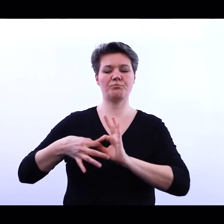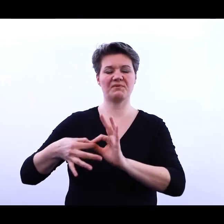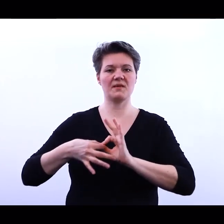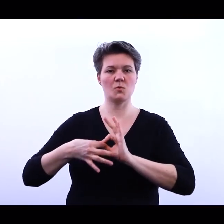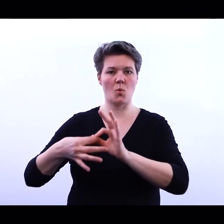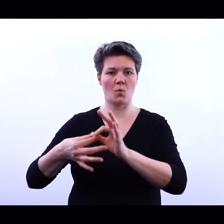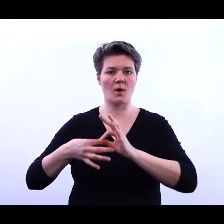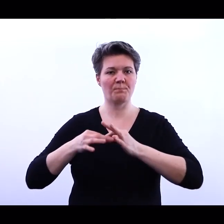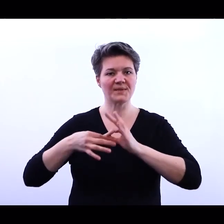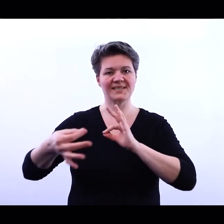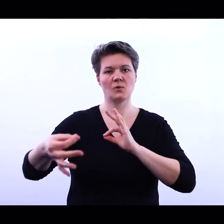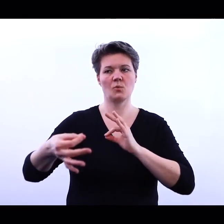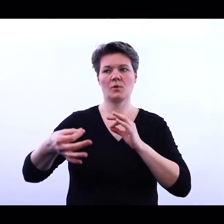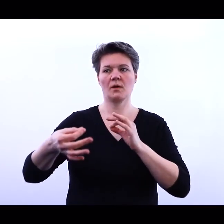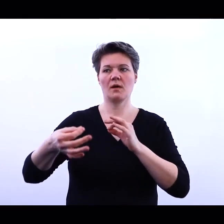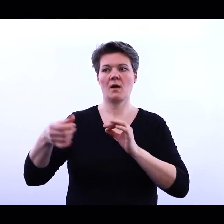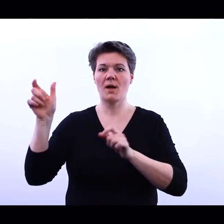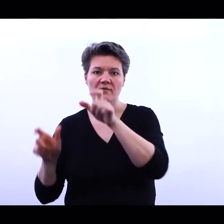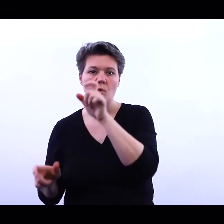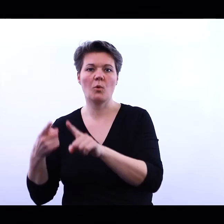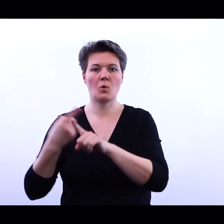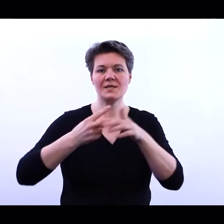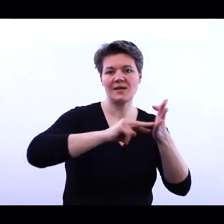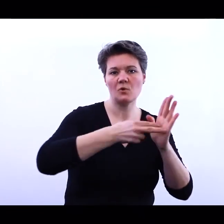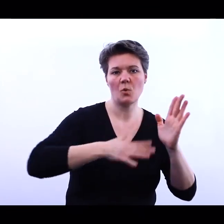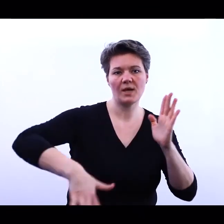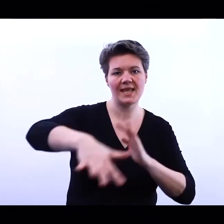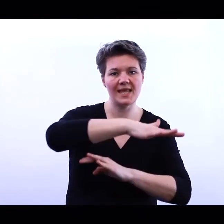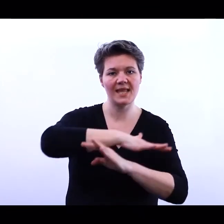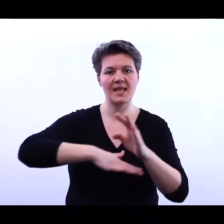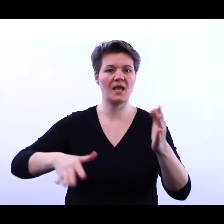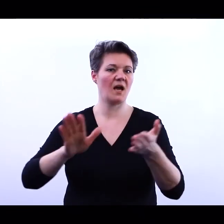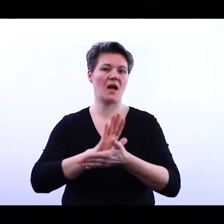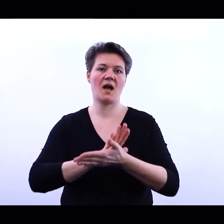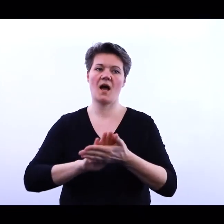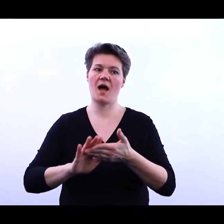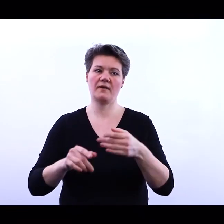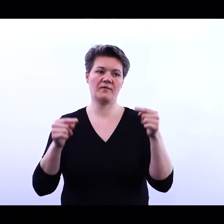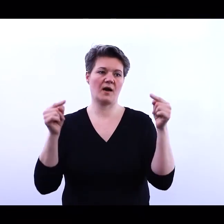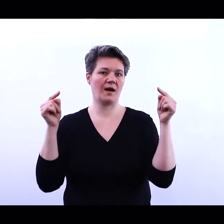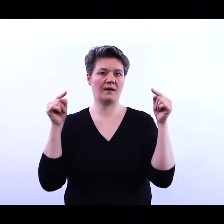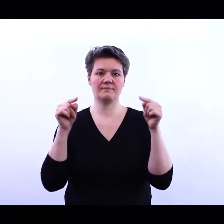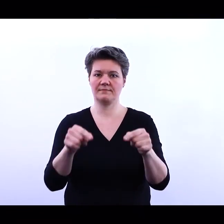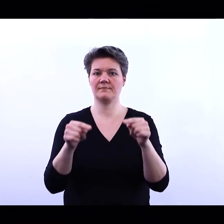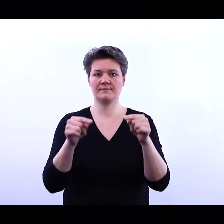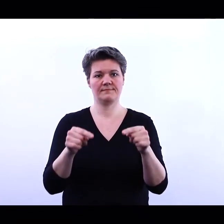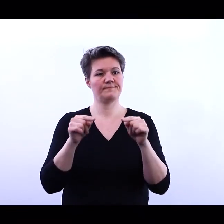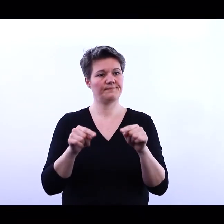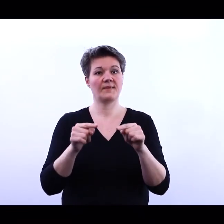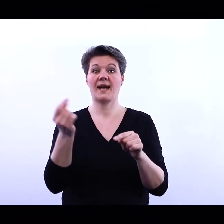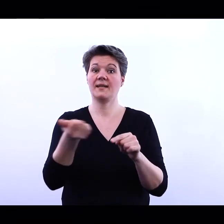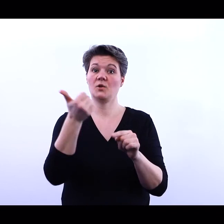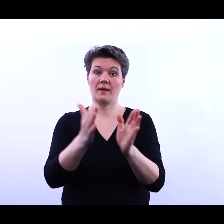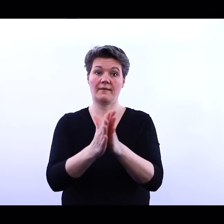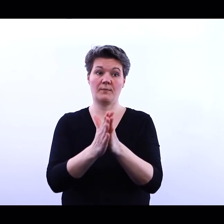to technology and other systems of oppression around us, by studying abolition. And an incredible book